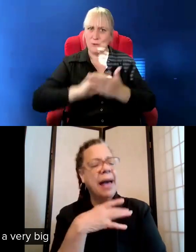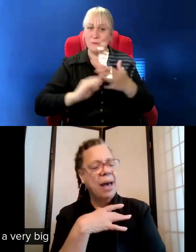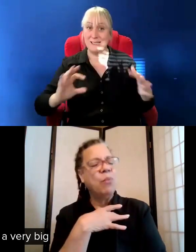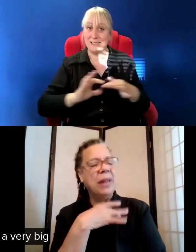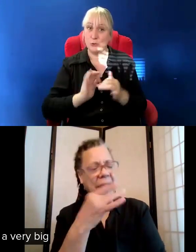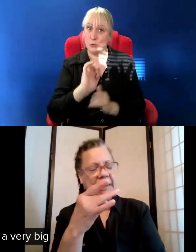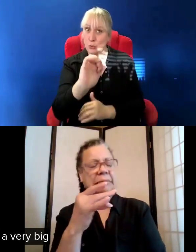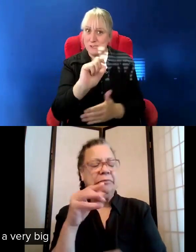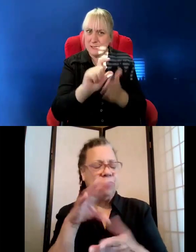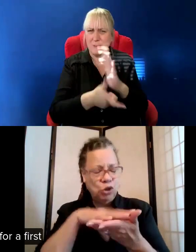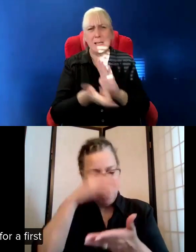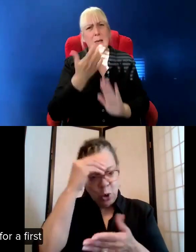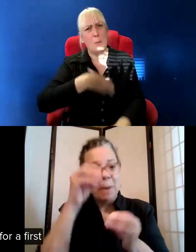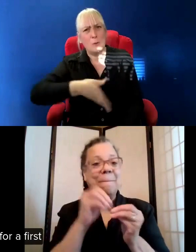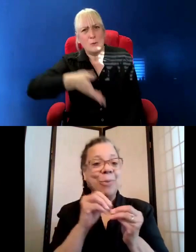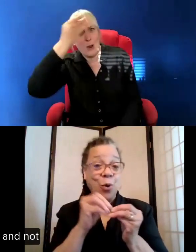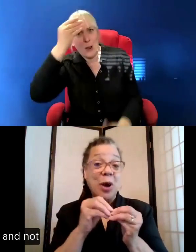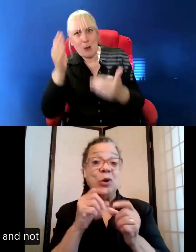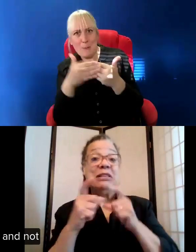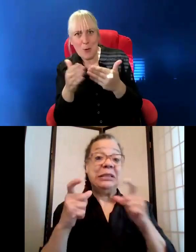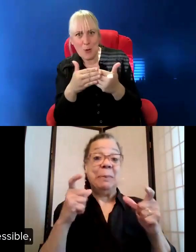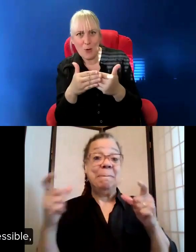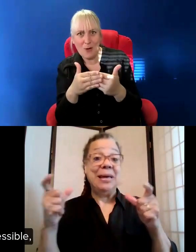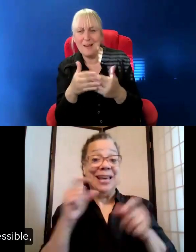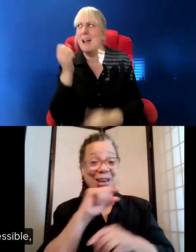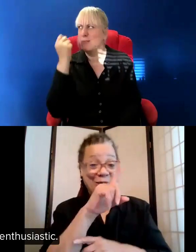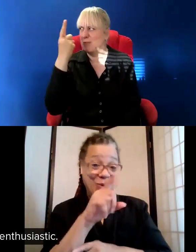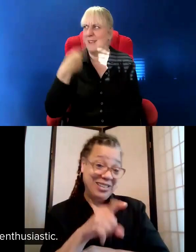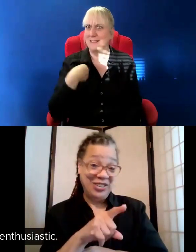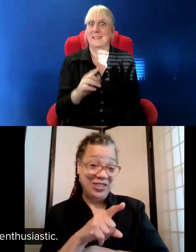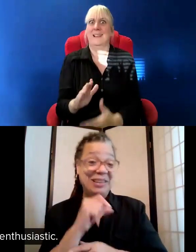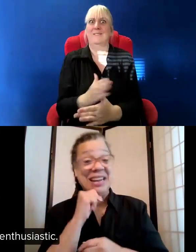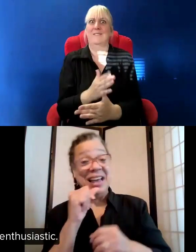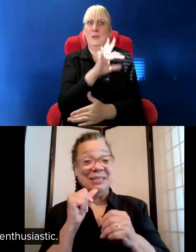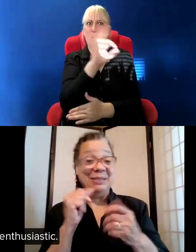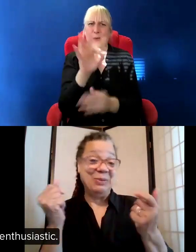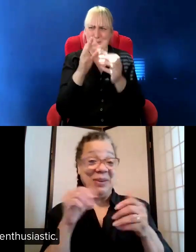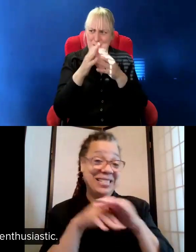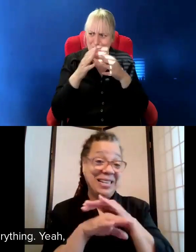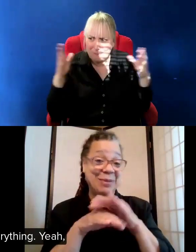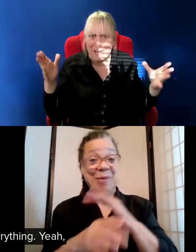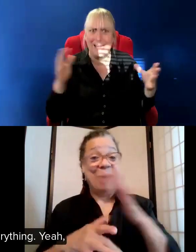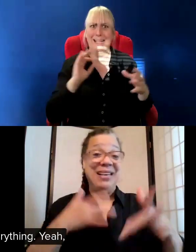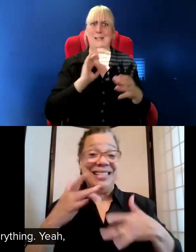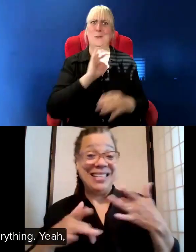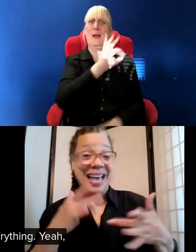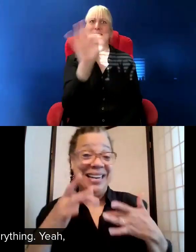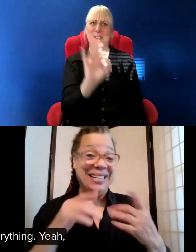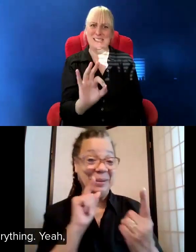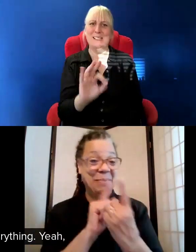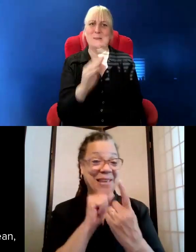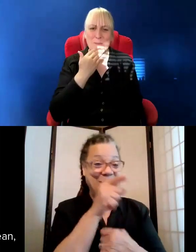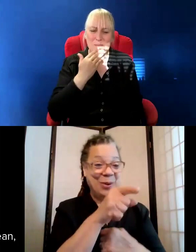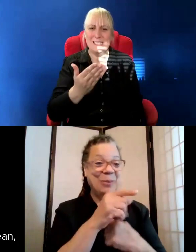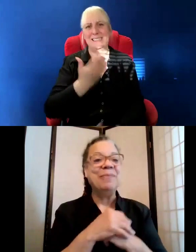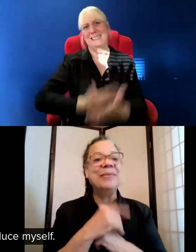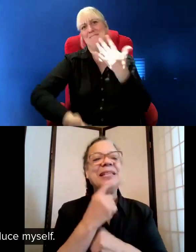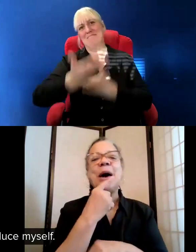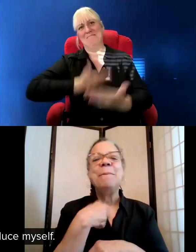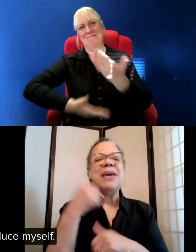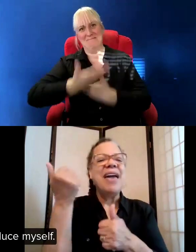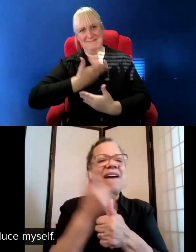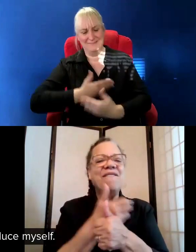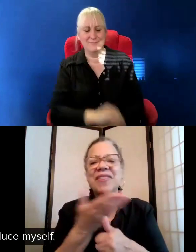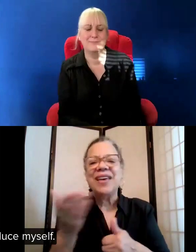more. And that is a very big question for a first question and not so accessible, but I'm over enthusiastic. So tell me everything. Yeah, I mean, just